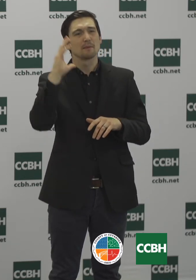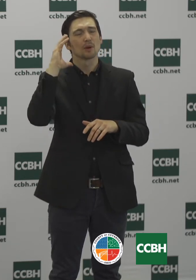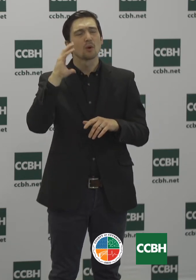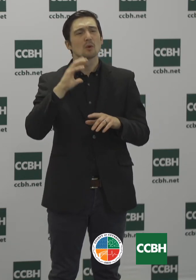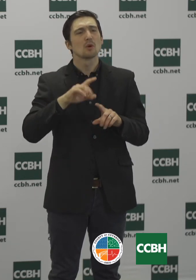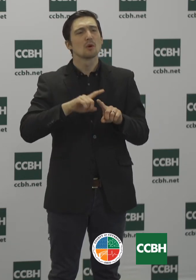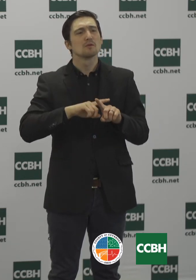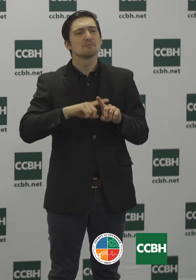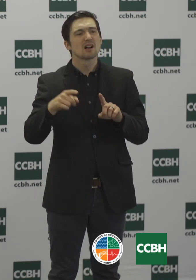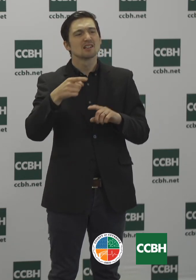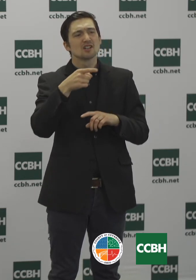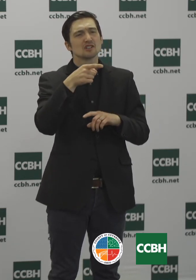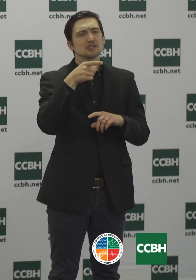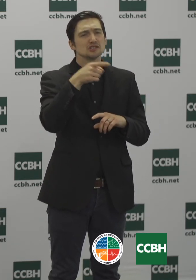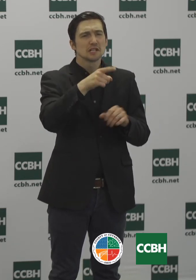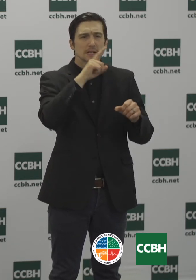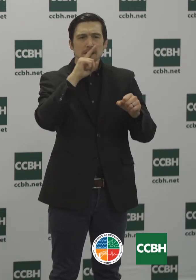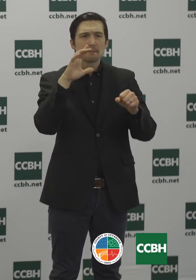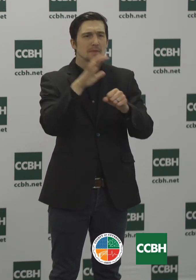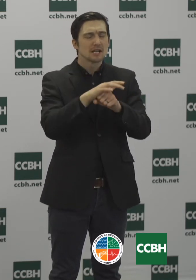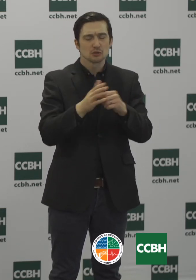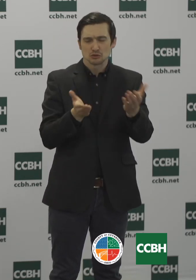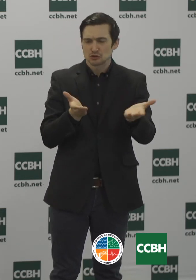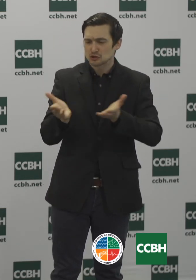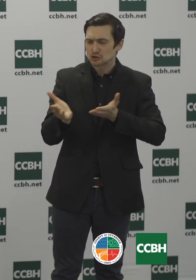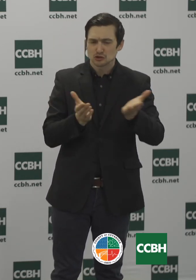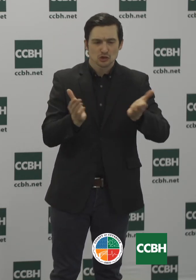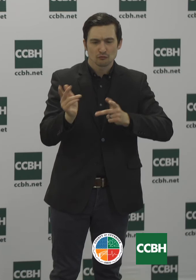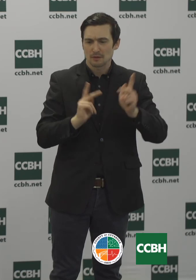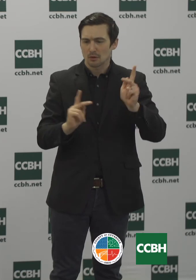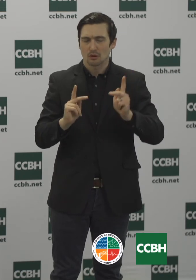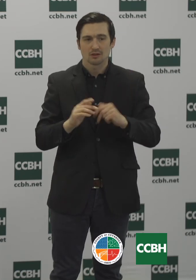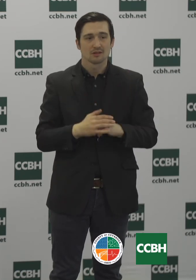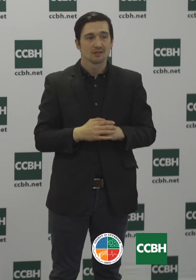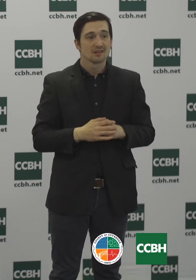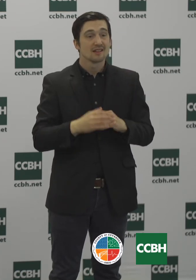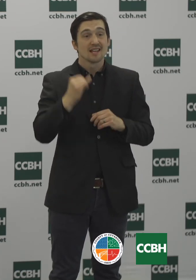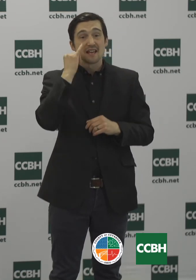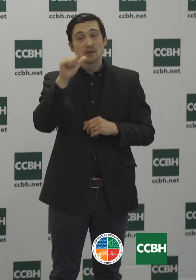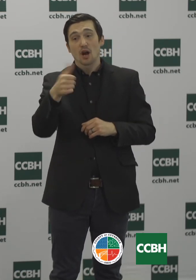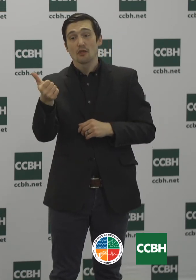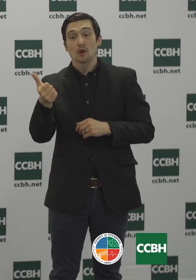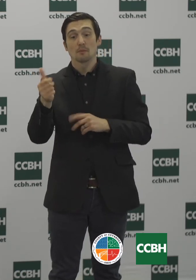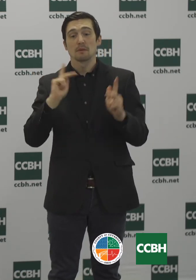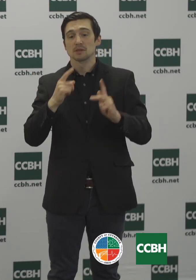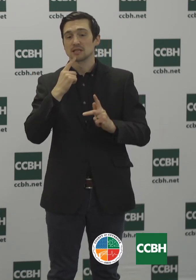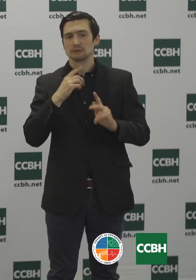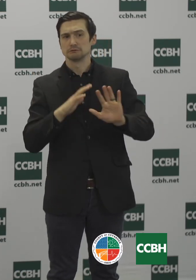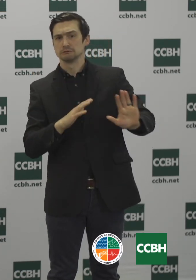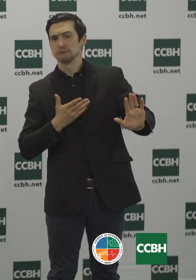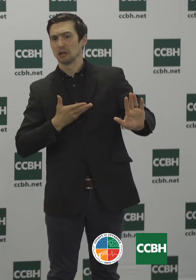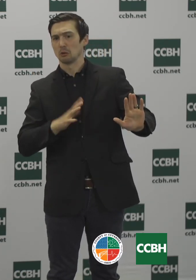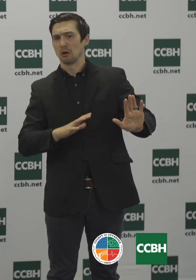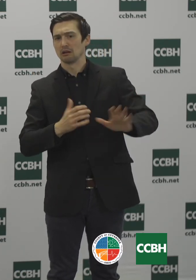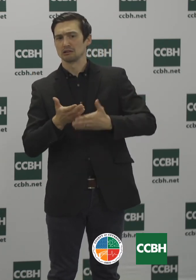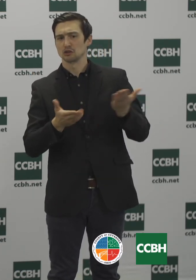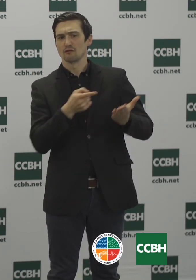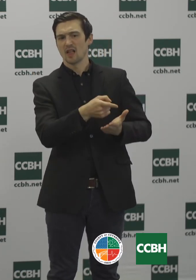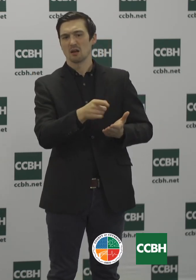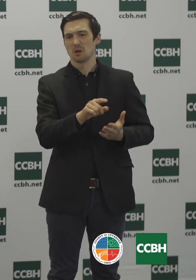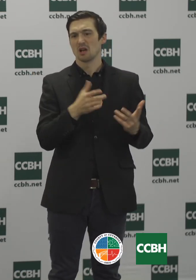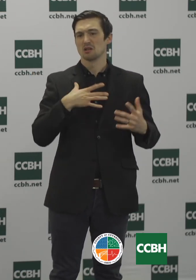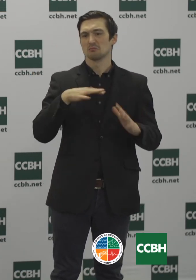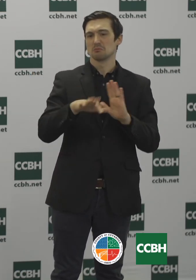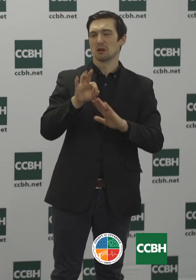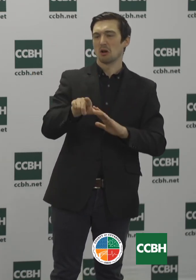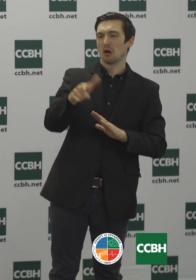commitment to serve those that people often may find were challenging to serve and to ask for those families was